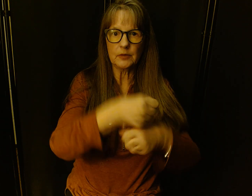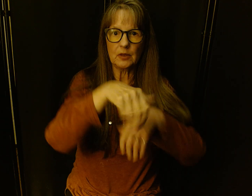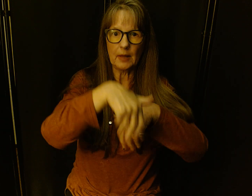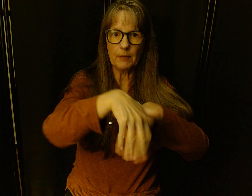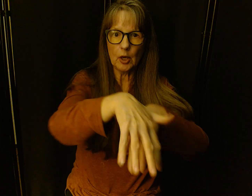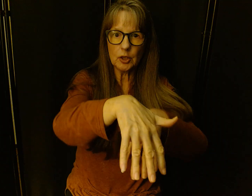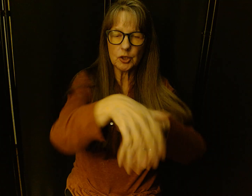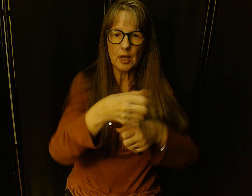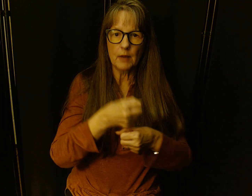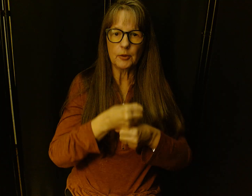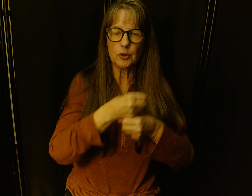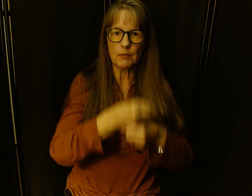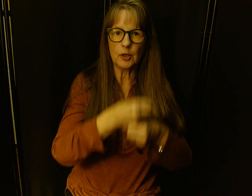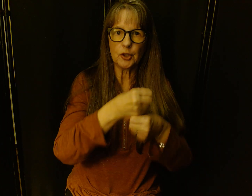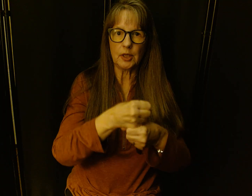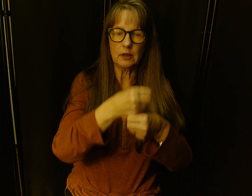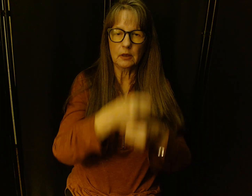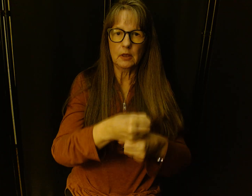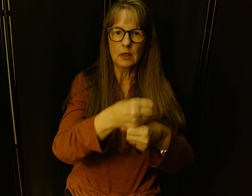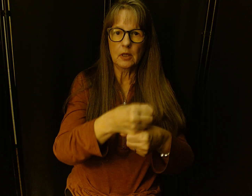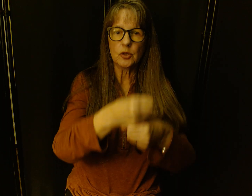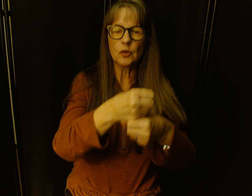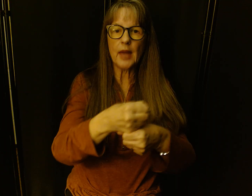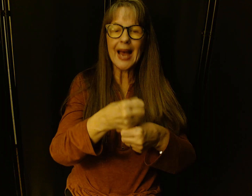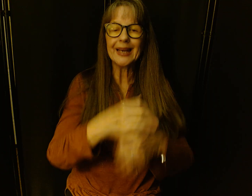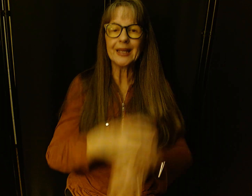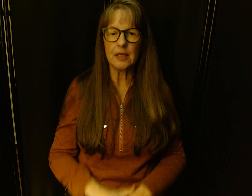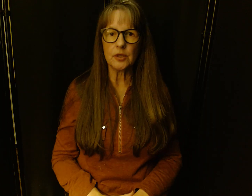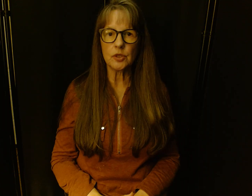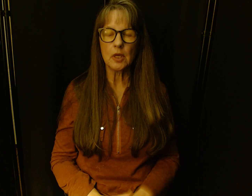like march, but you're marching. So that is